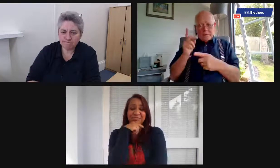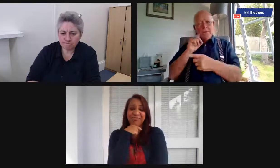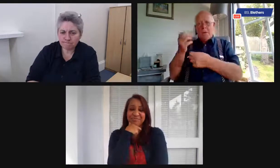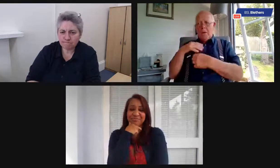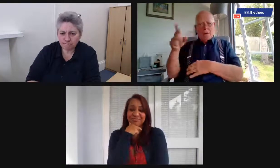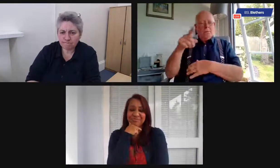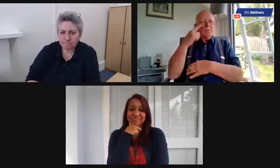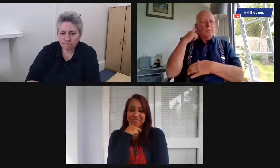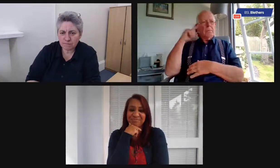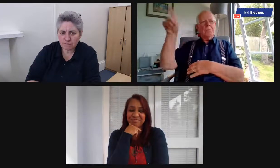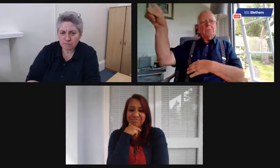yeah, use.